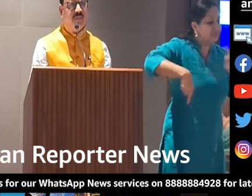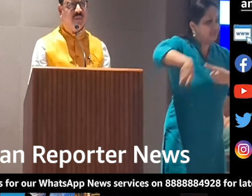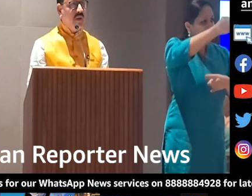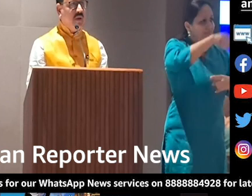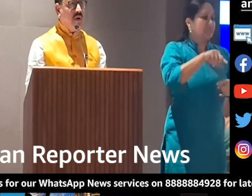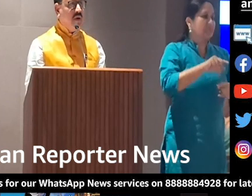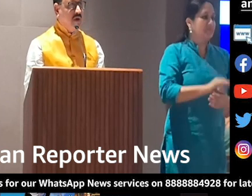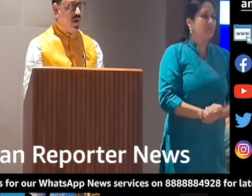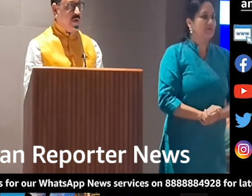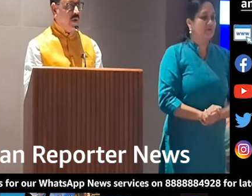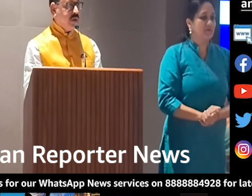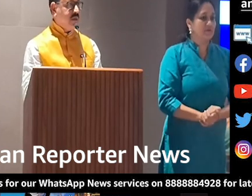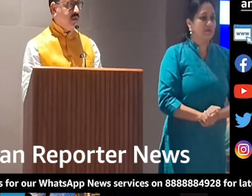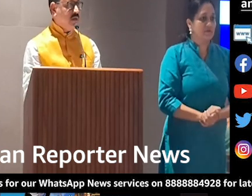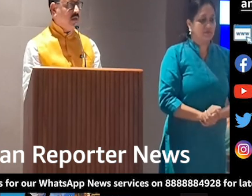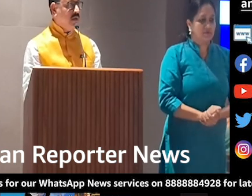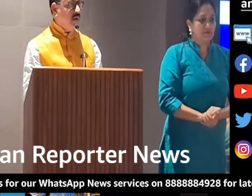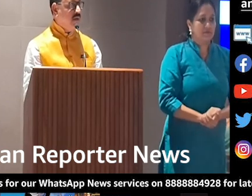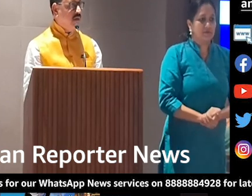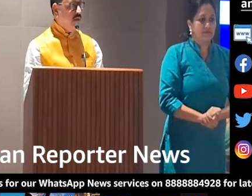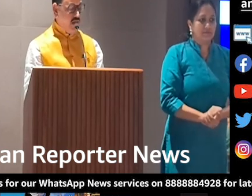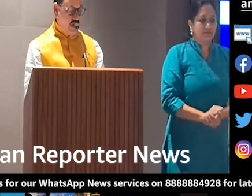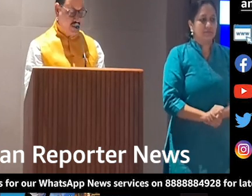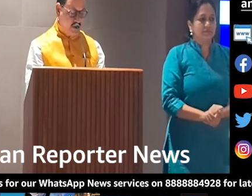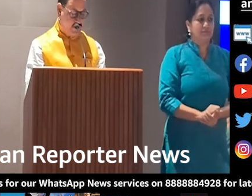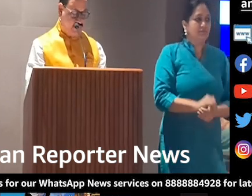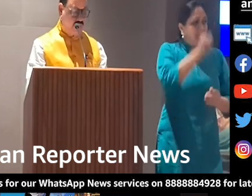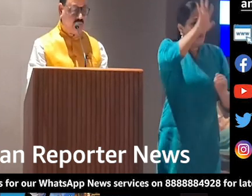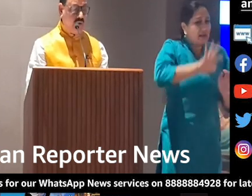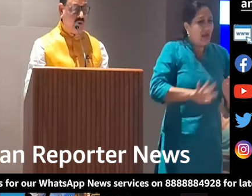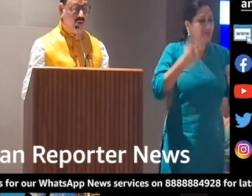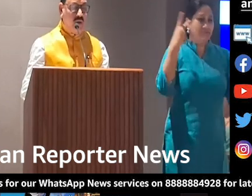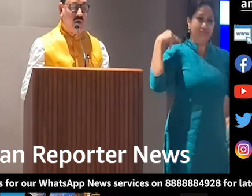here across the country.